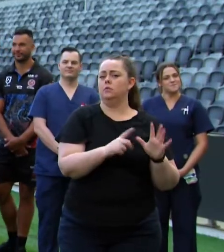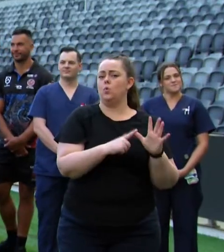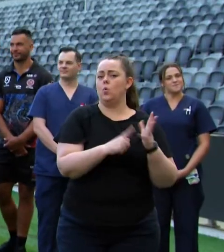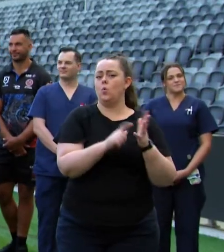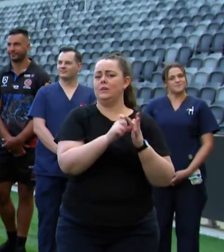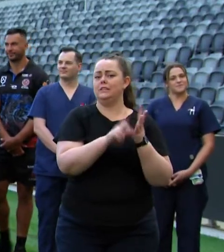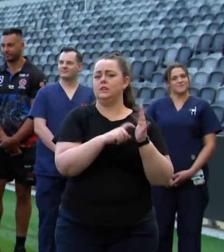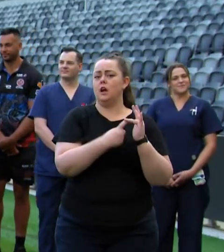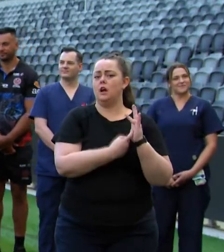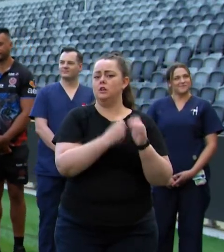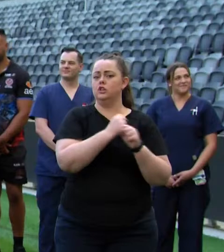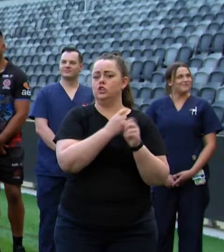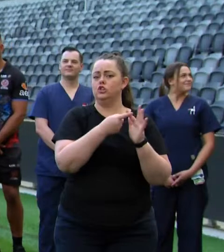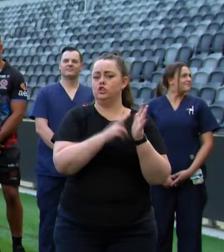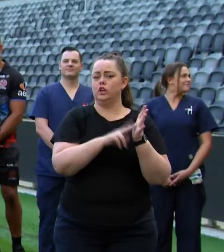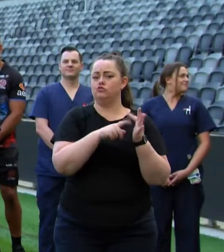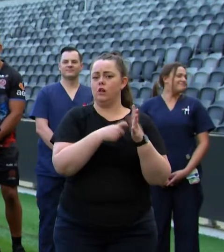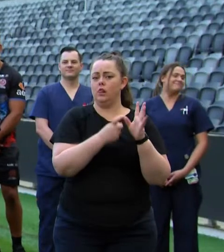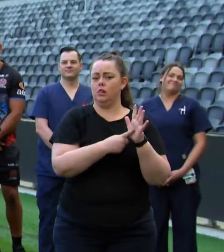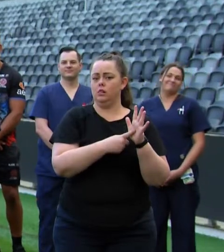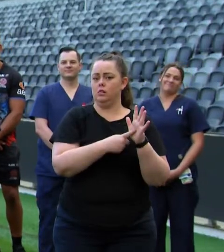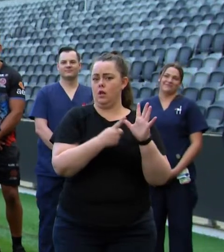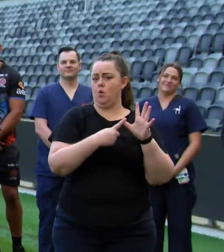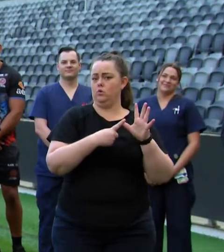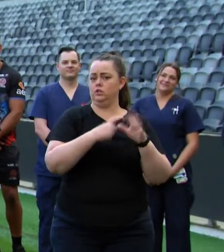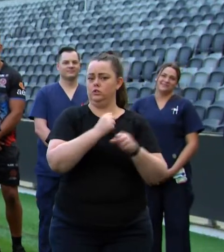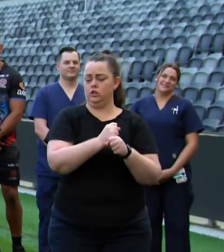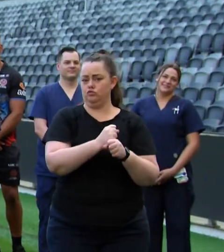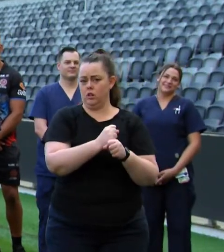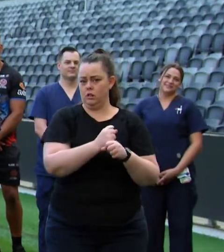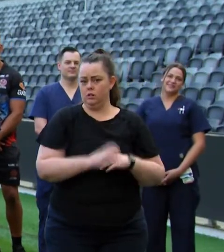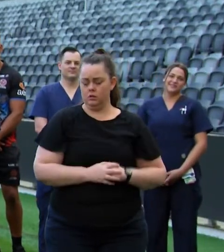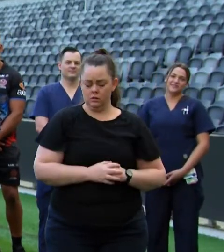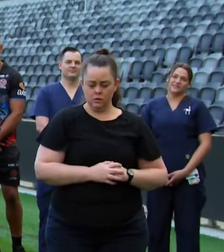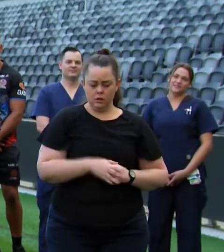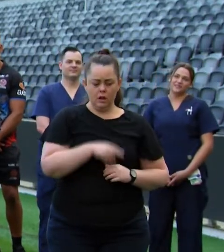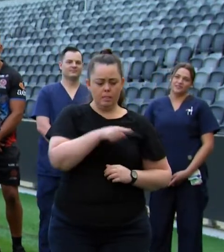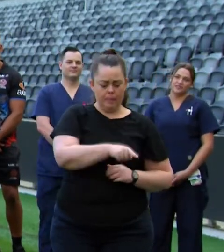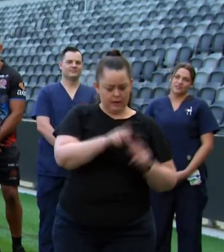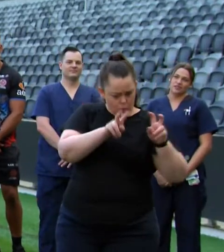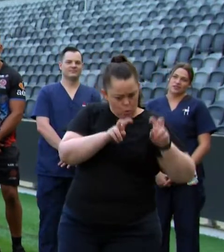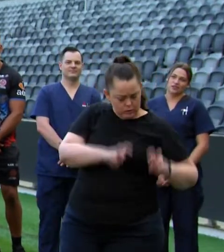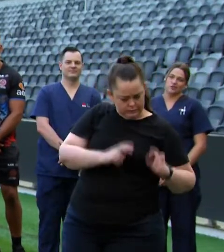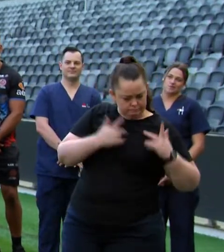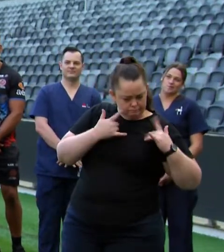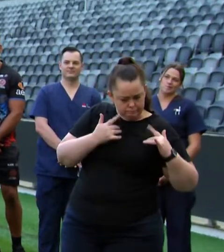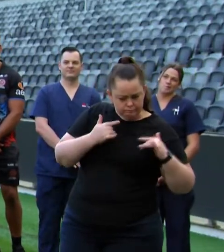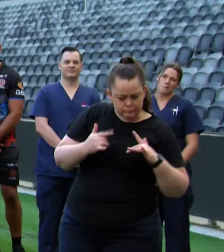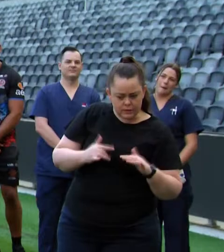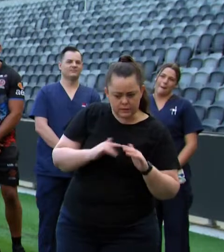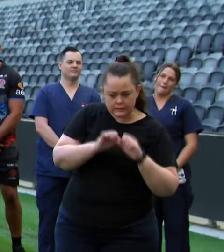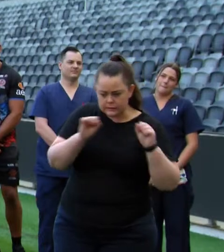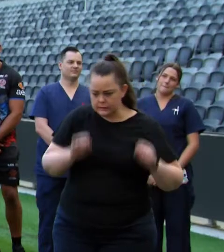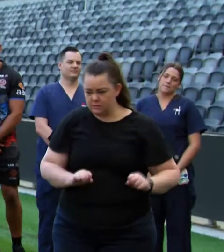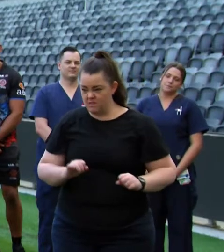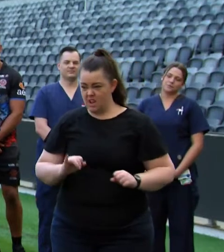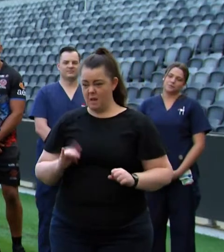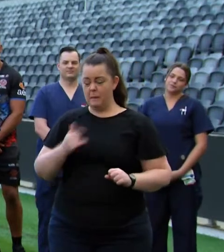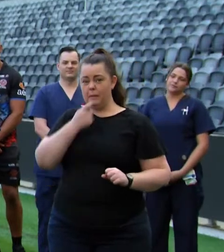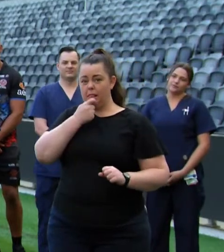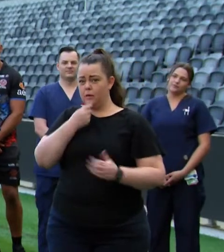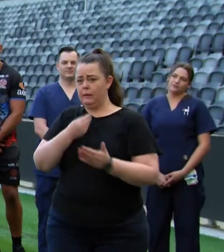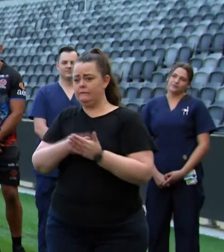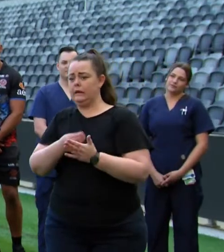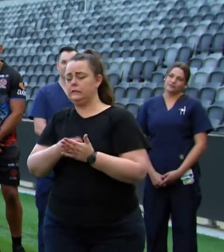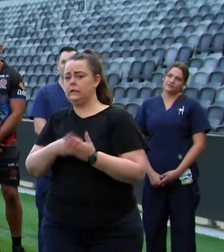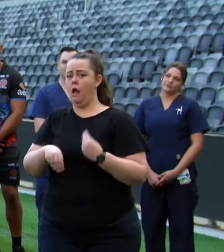governments in relation to decision making and approaches, and where systems can be improved. If Treasury